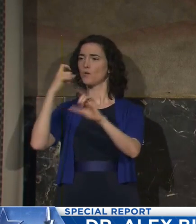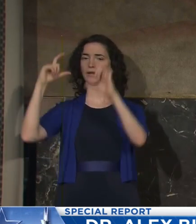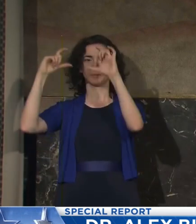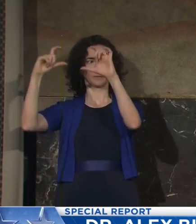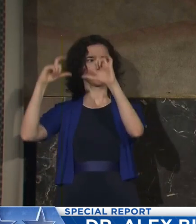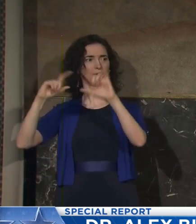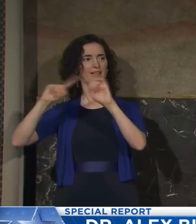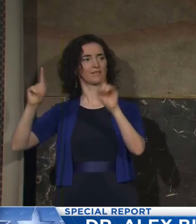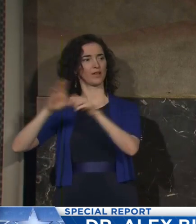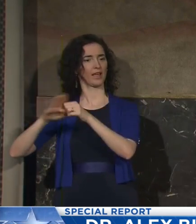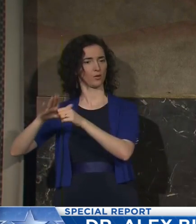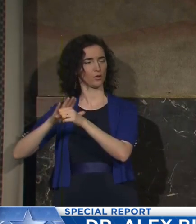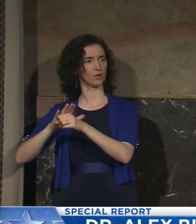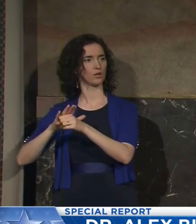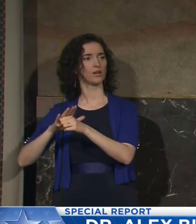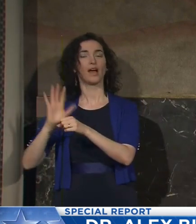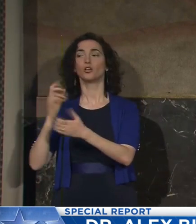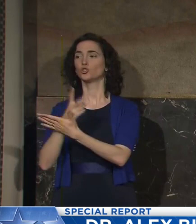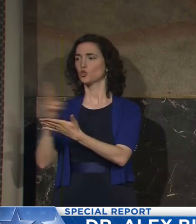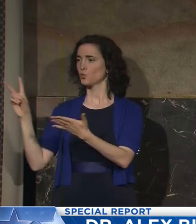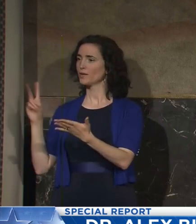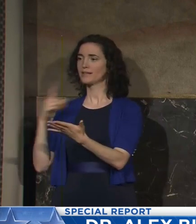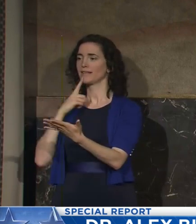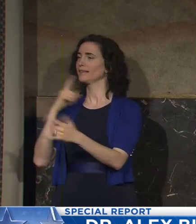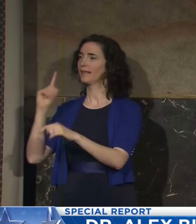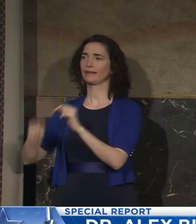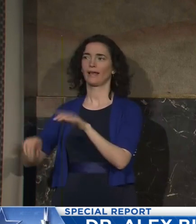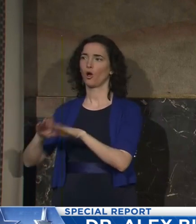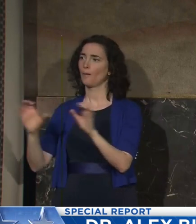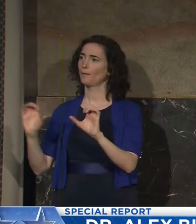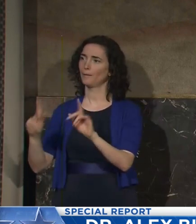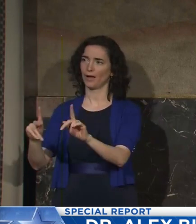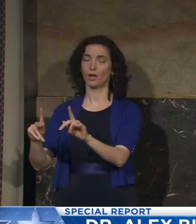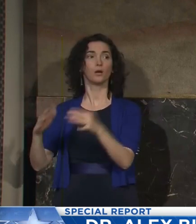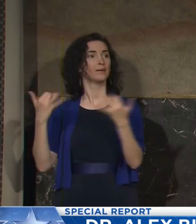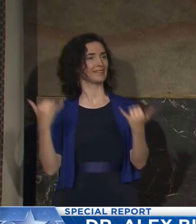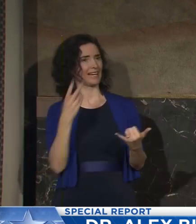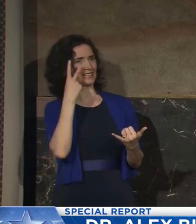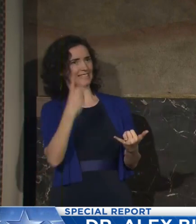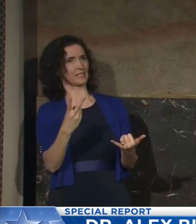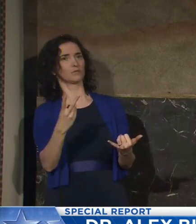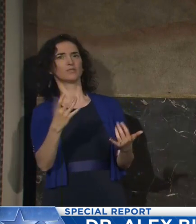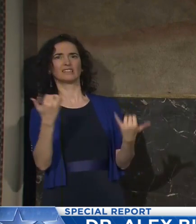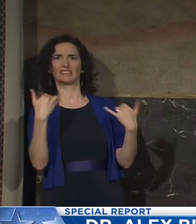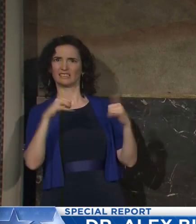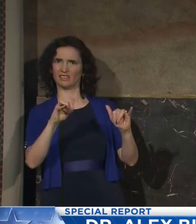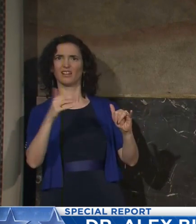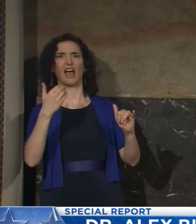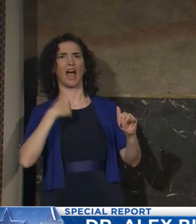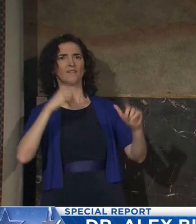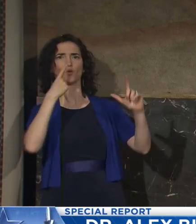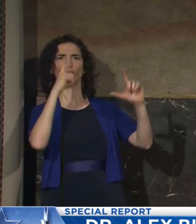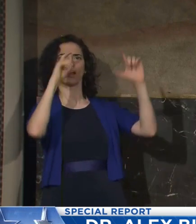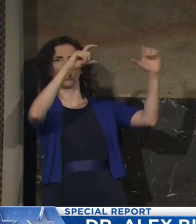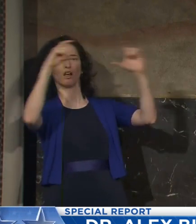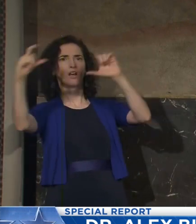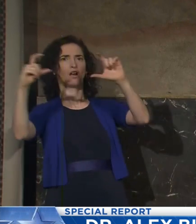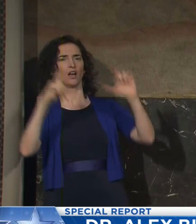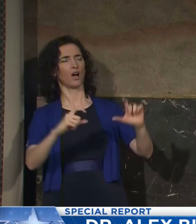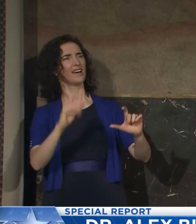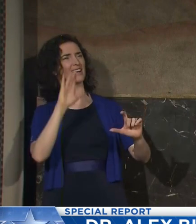regions, 2 weeks ago that meant we couldn't reopen. Today we still see those. It seems to me like we maybe aren't meeting the